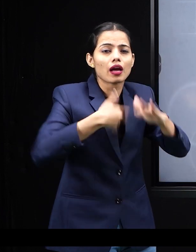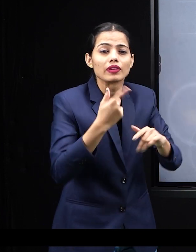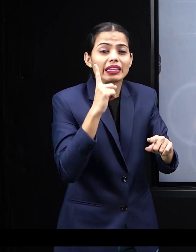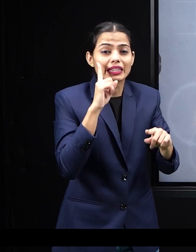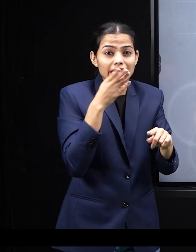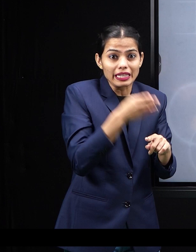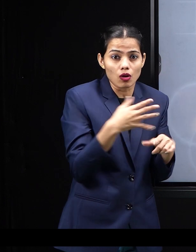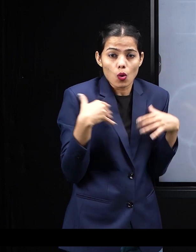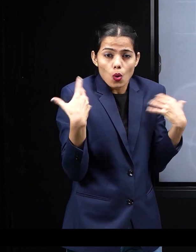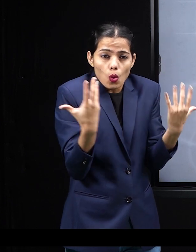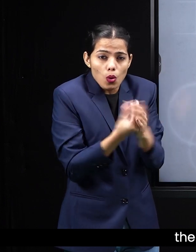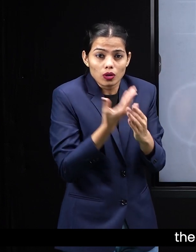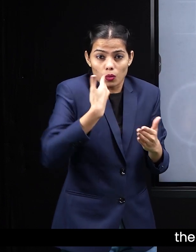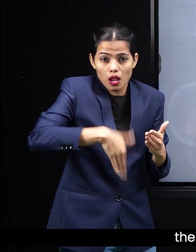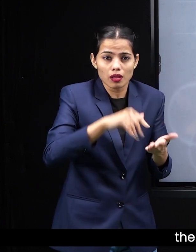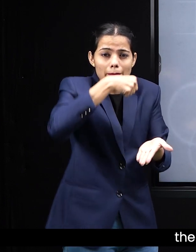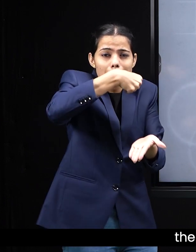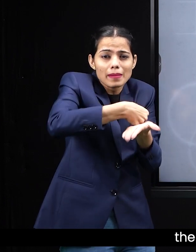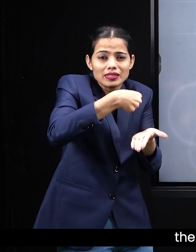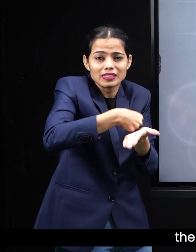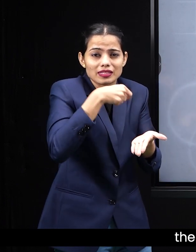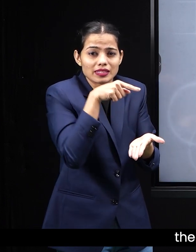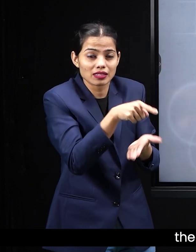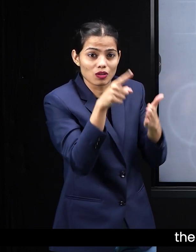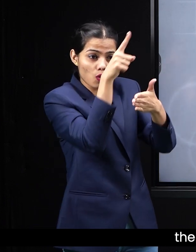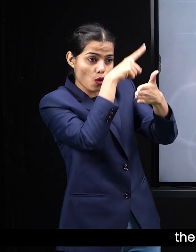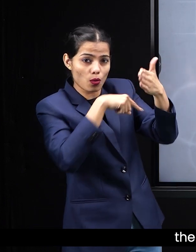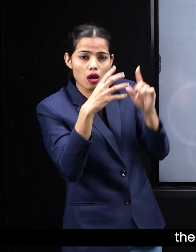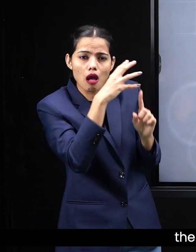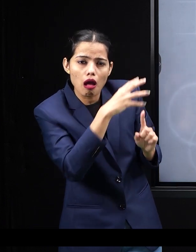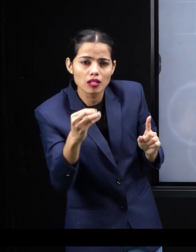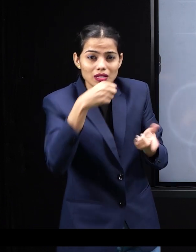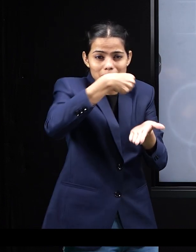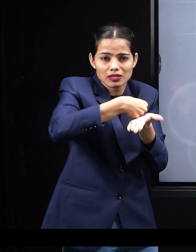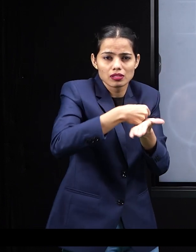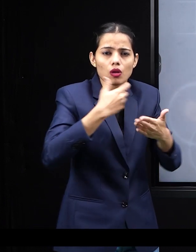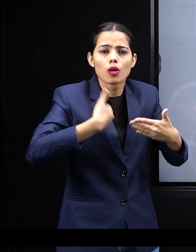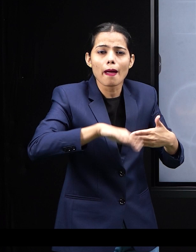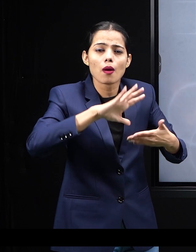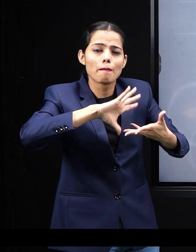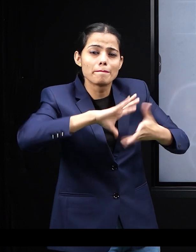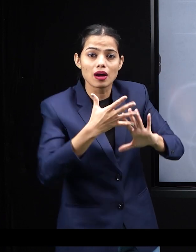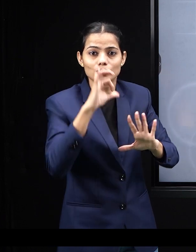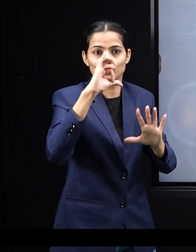then it will be bisect the chord and the bisector will make at 90-degree angle to the chord.